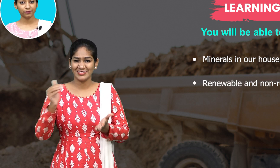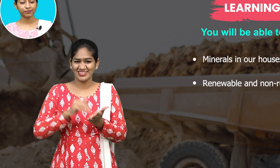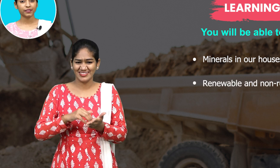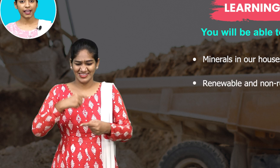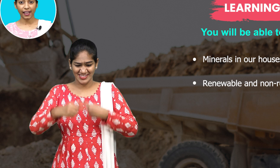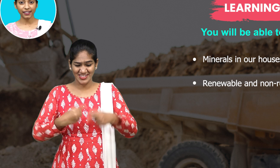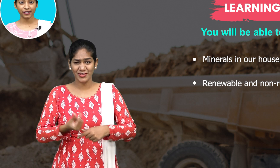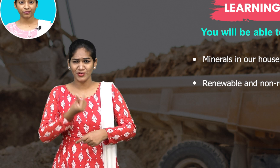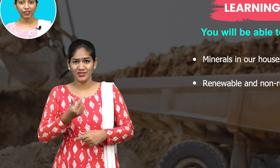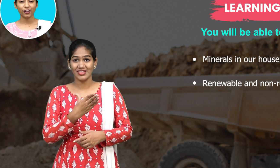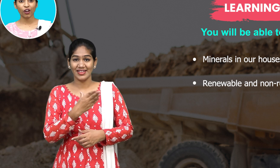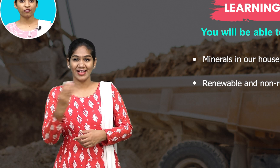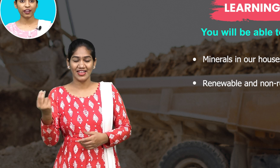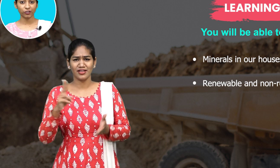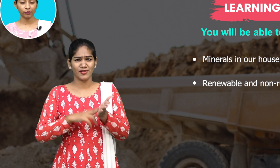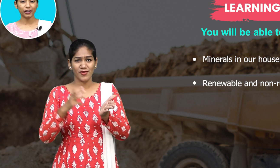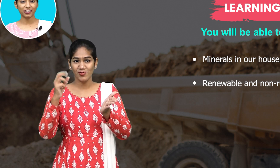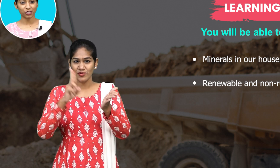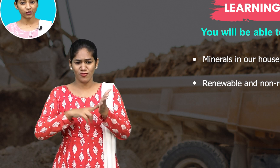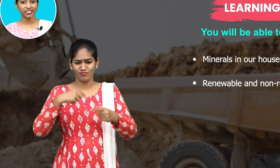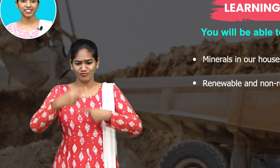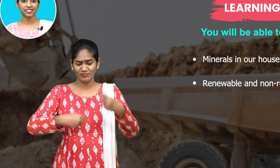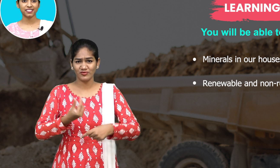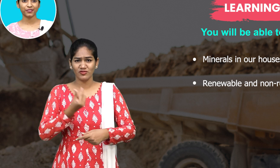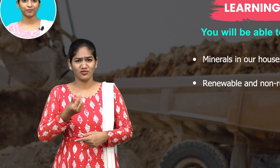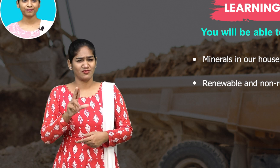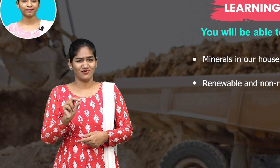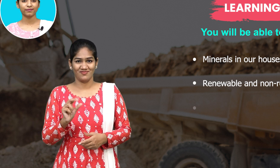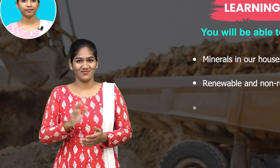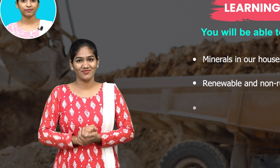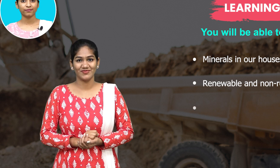renewable and non-renewable resources,